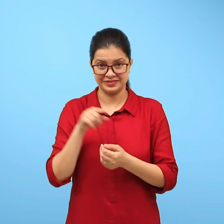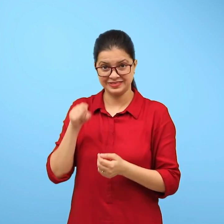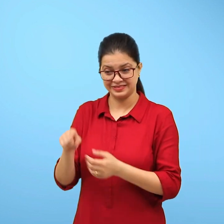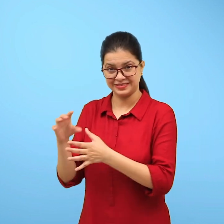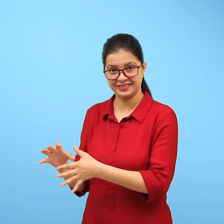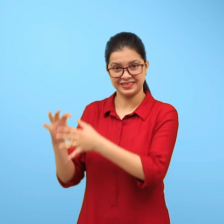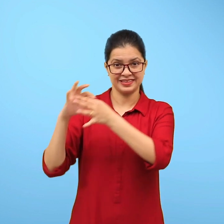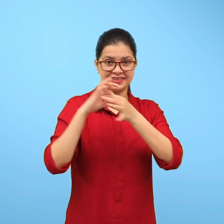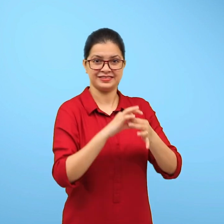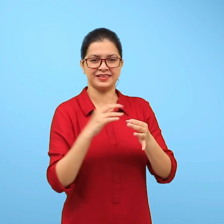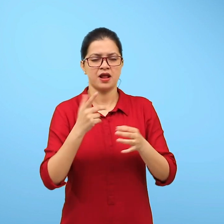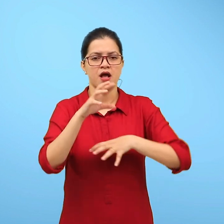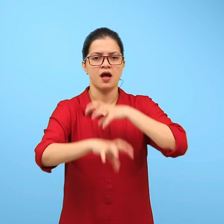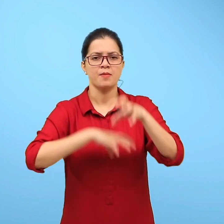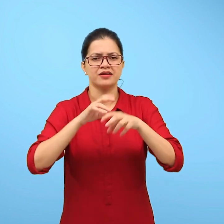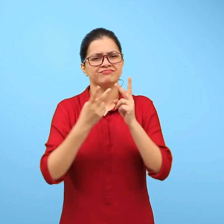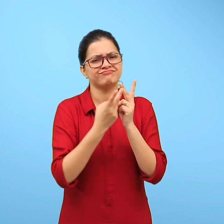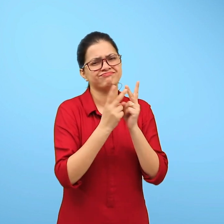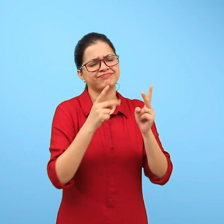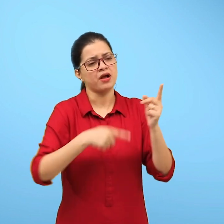Let us study the manner of movement.